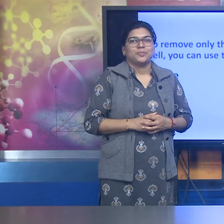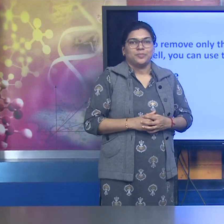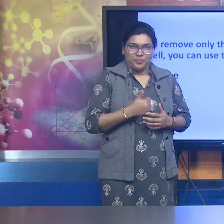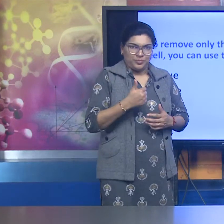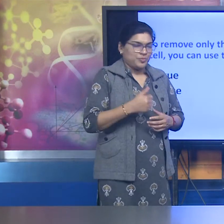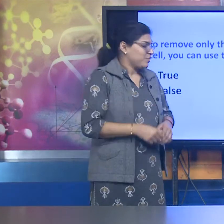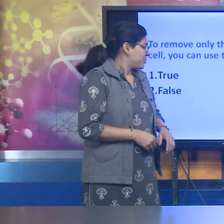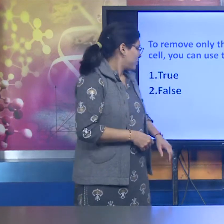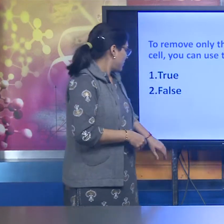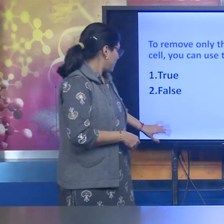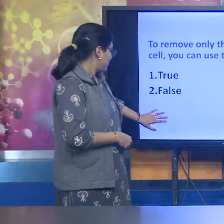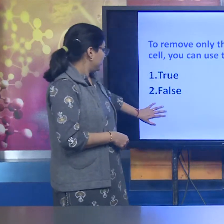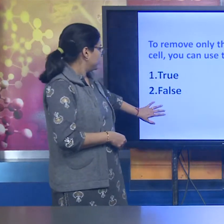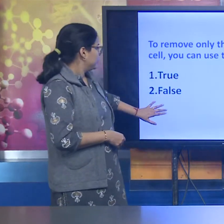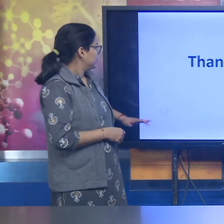Please answer.